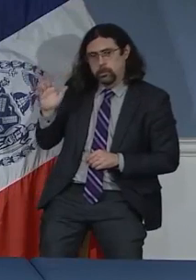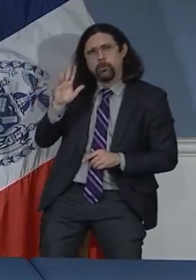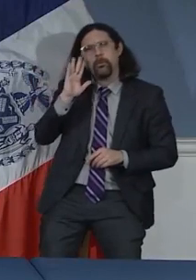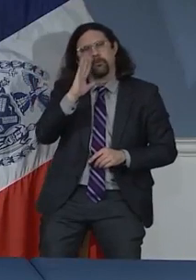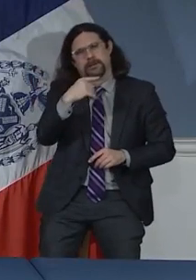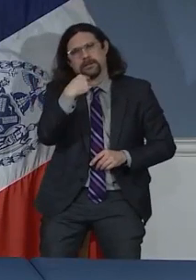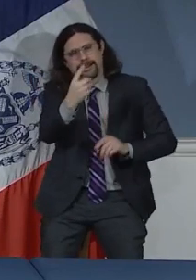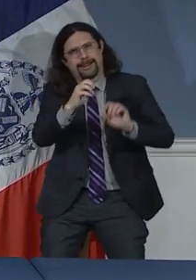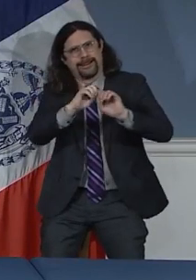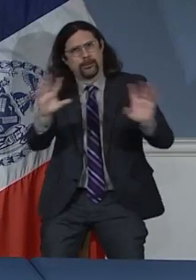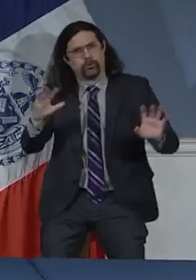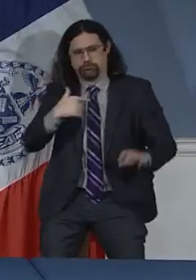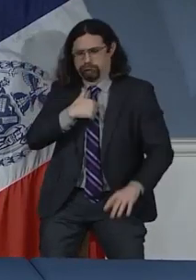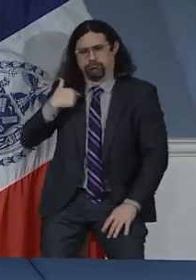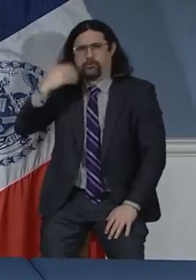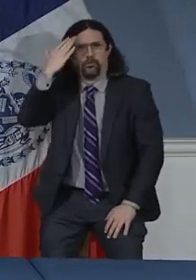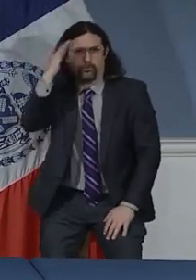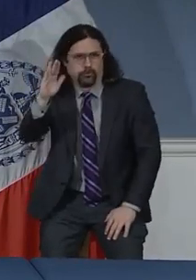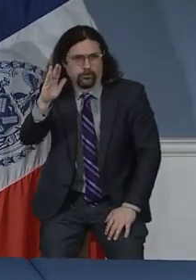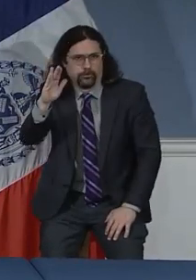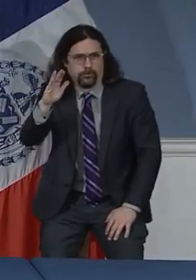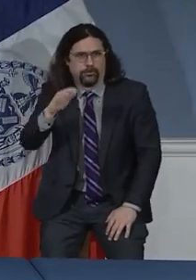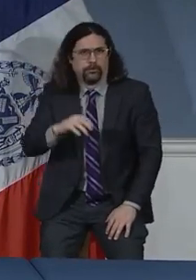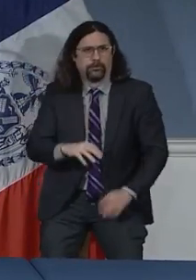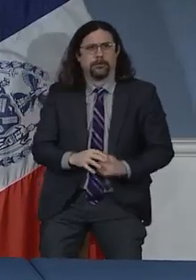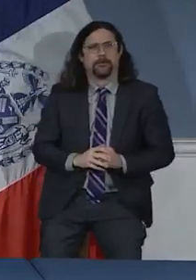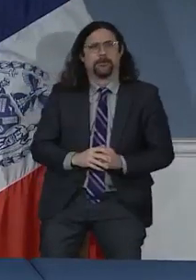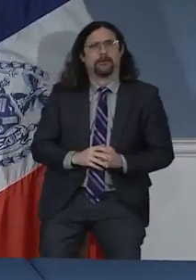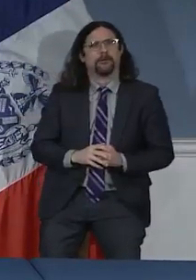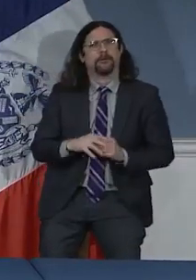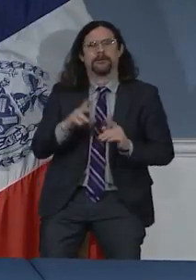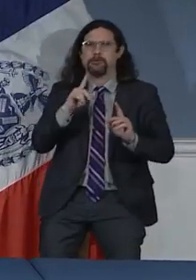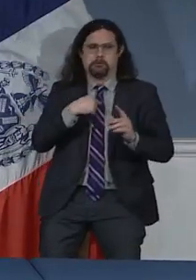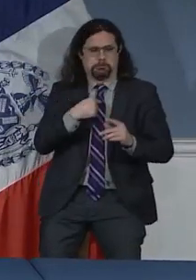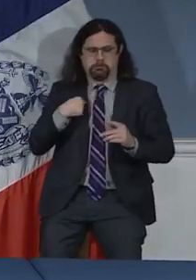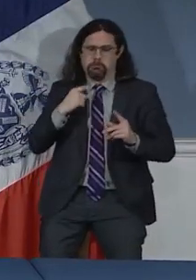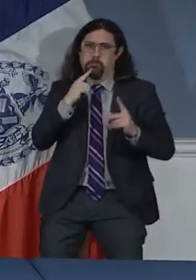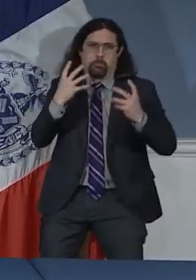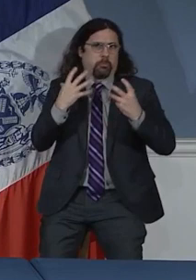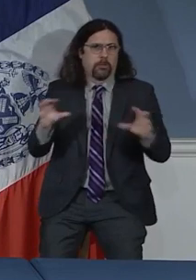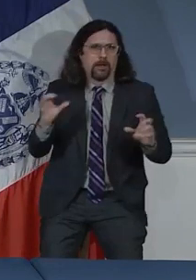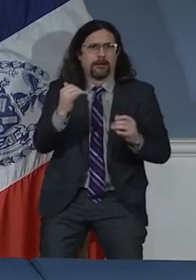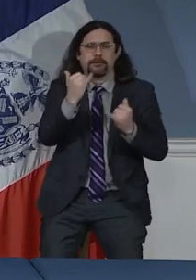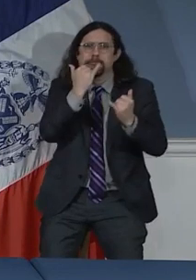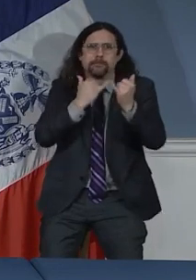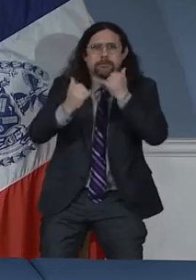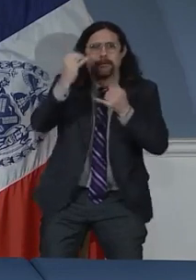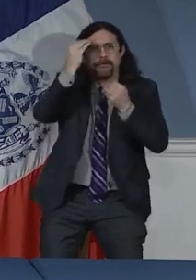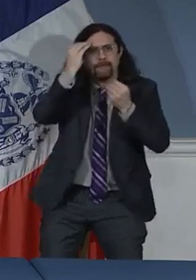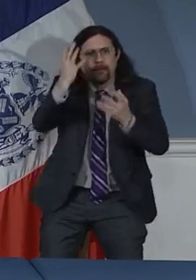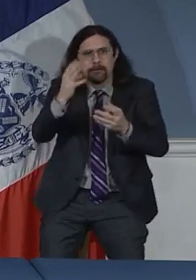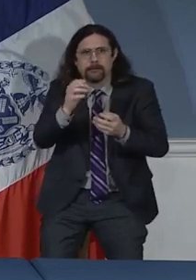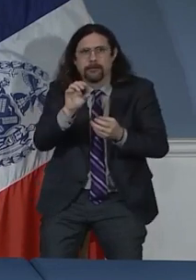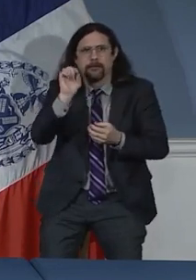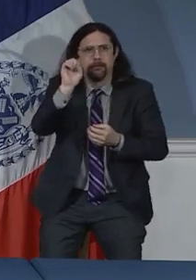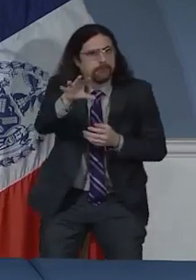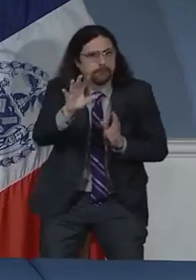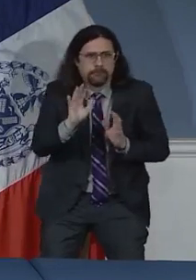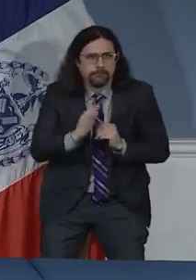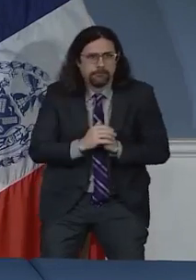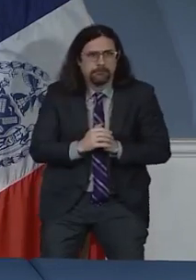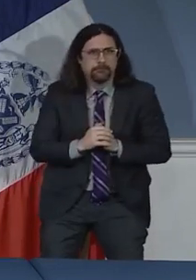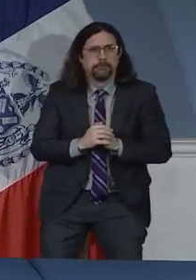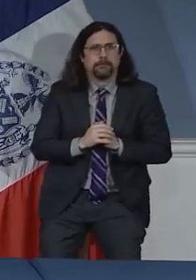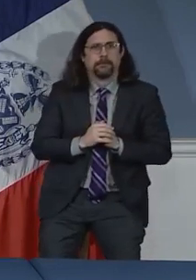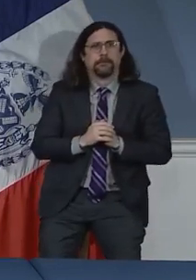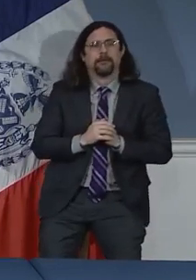something certain if we're not certain. It would be a mistake to hold back things that you need to know, and it certainly would be a mistake to sugarcoat this very,